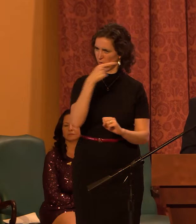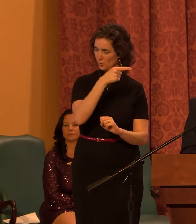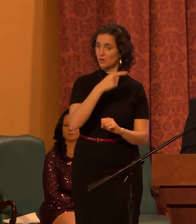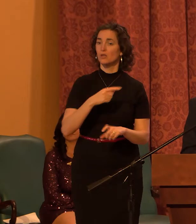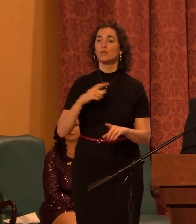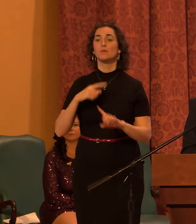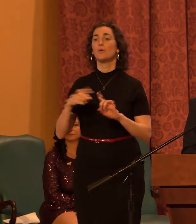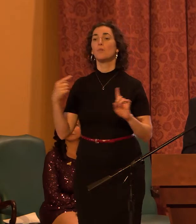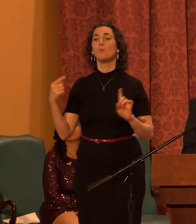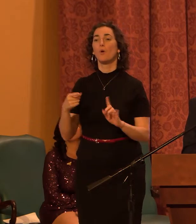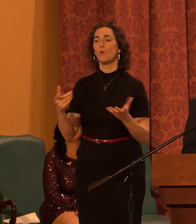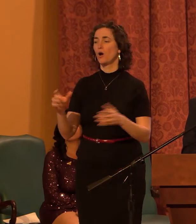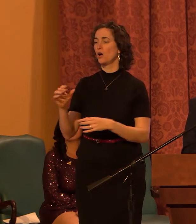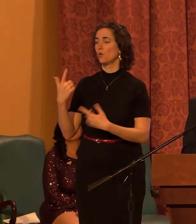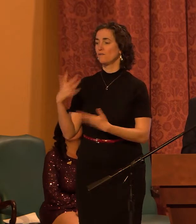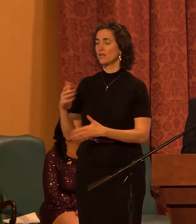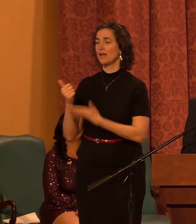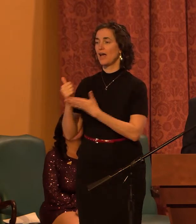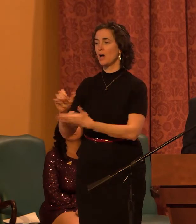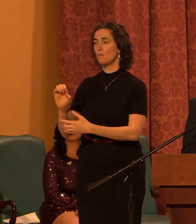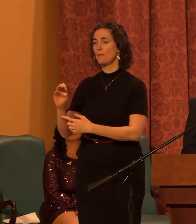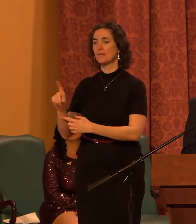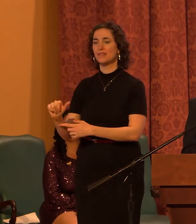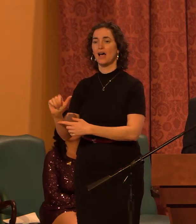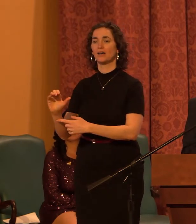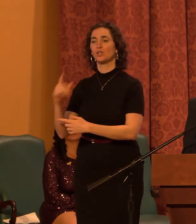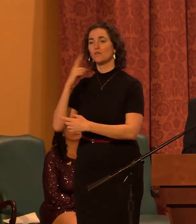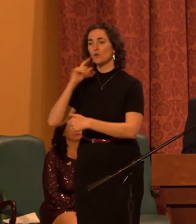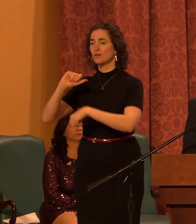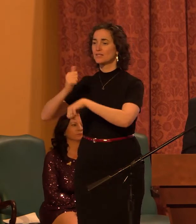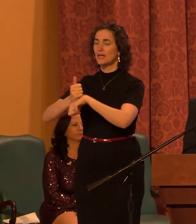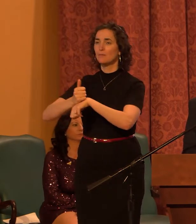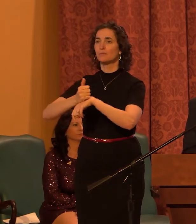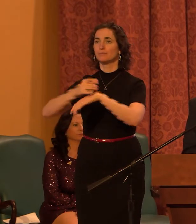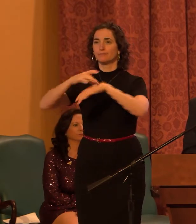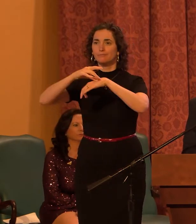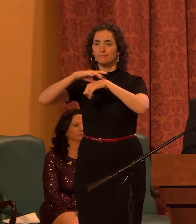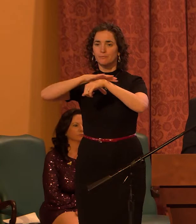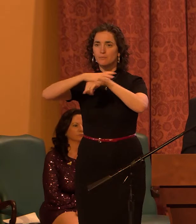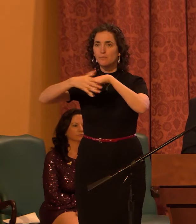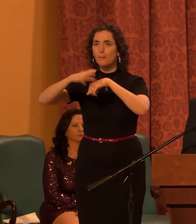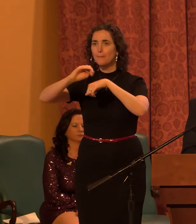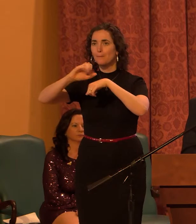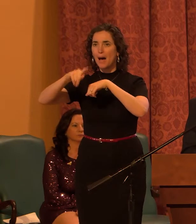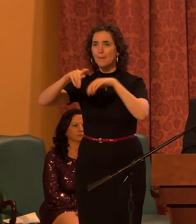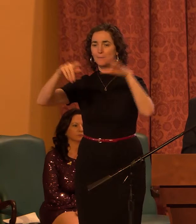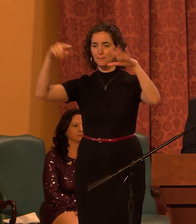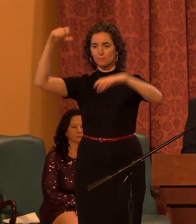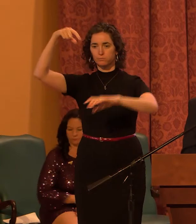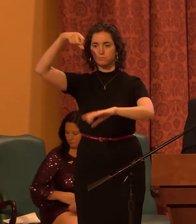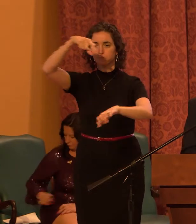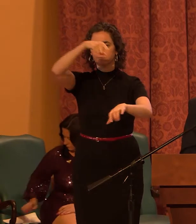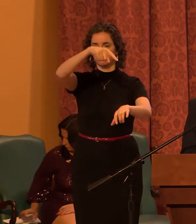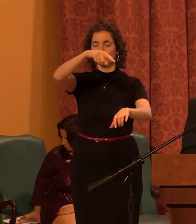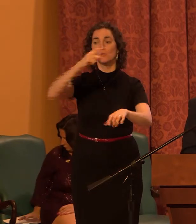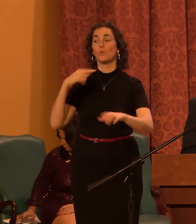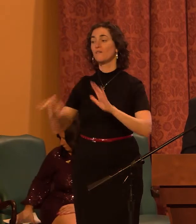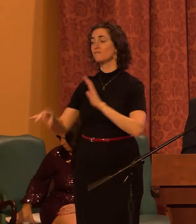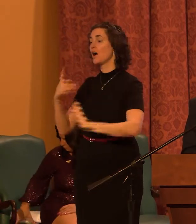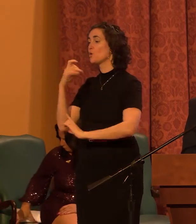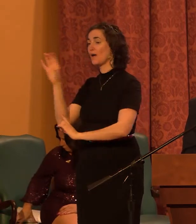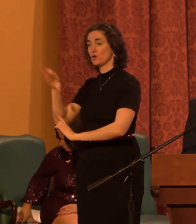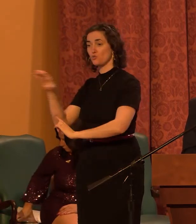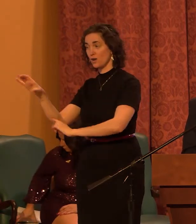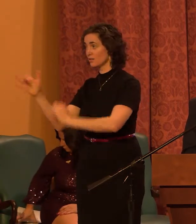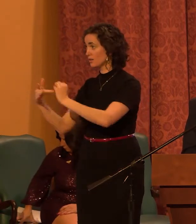to have something called a geospatial map. And we found out that Red Cross uses